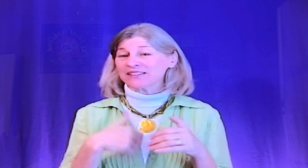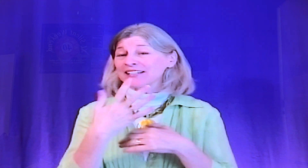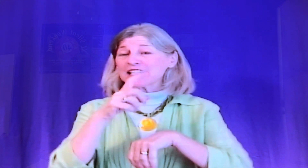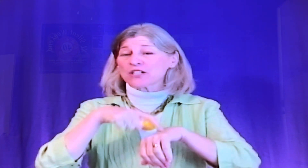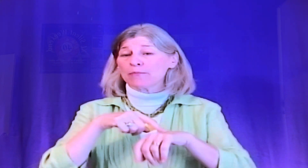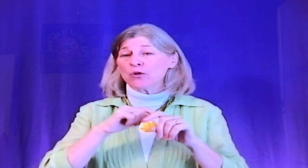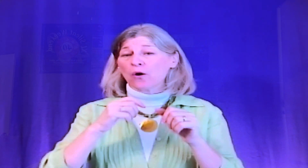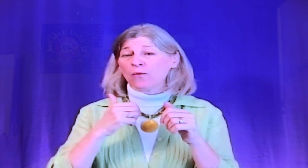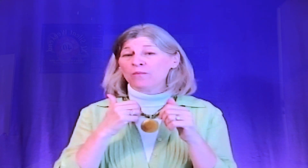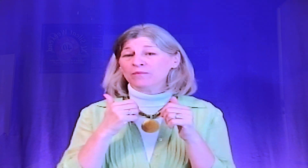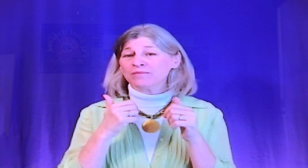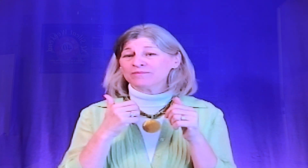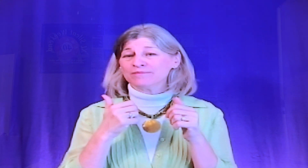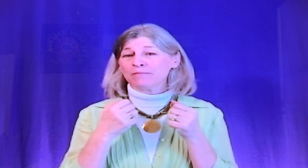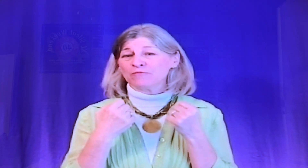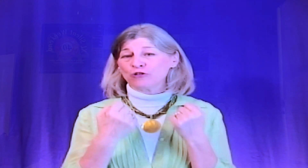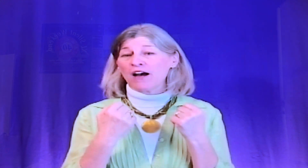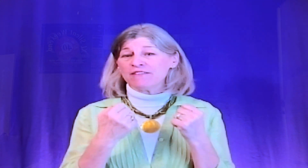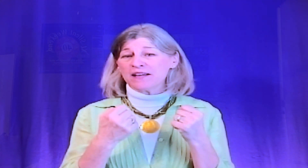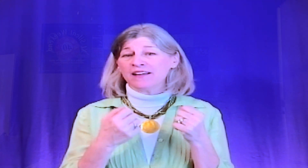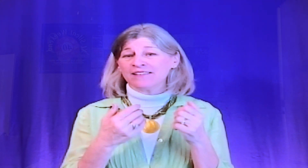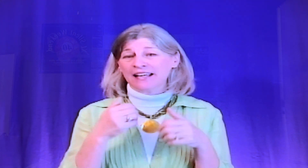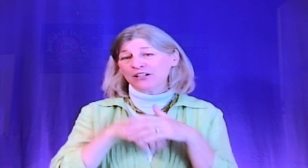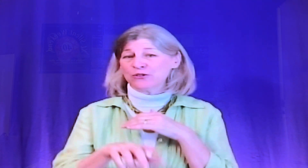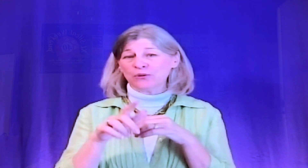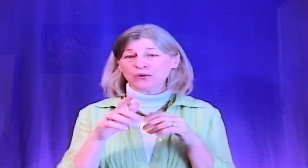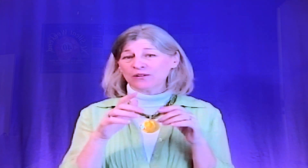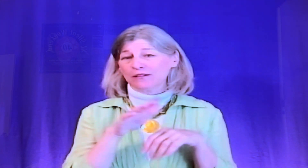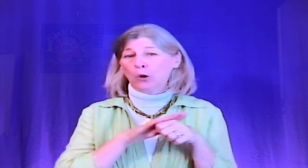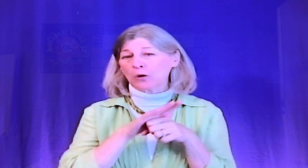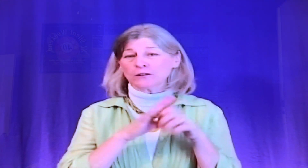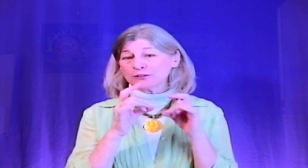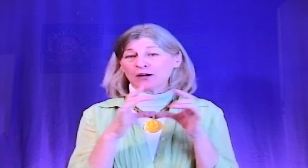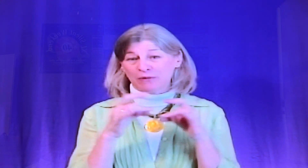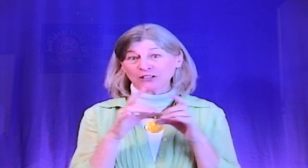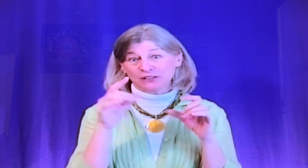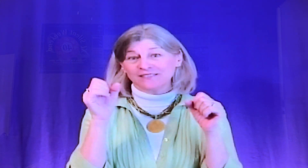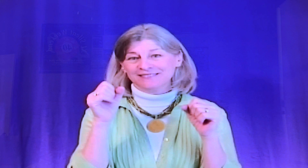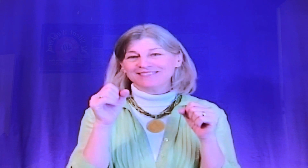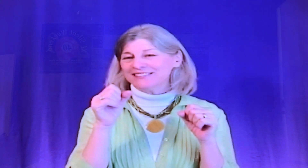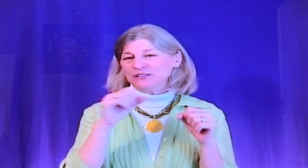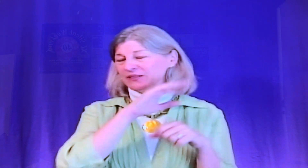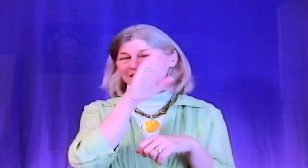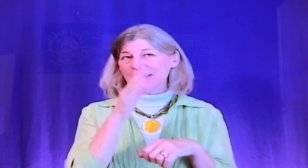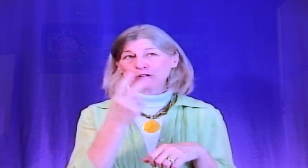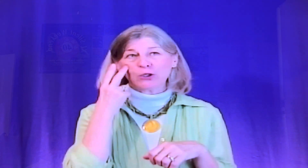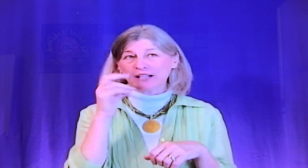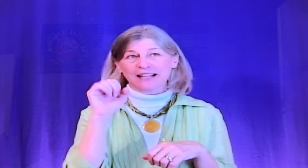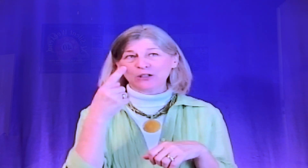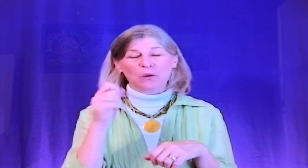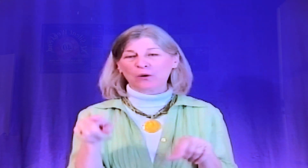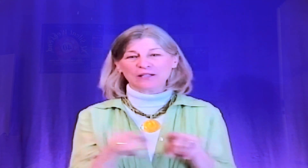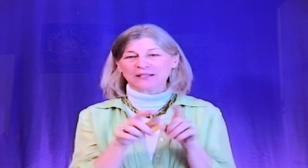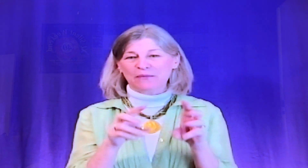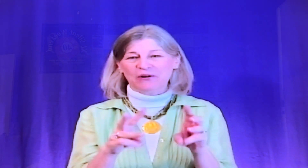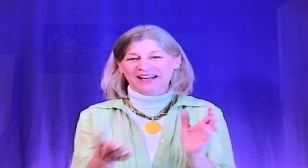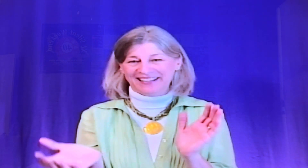next time you go driving into your local Starbucks, you'll never look at that logo the same way